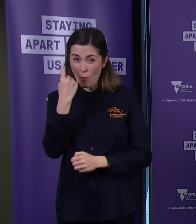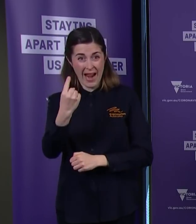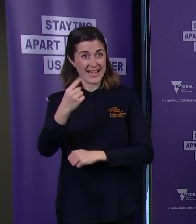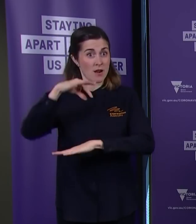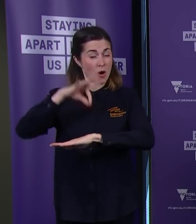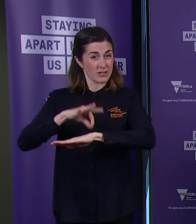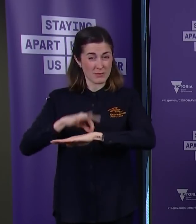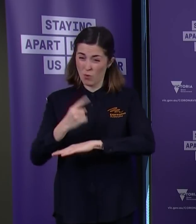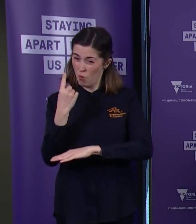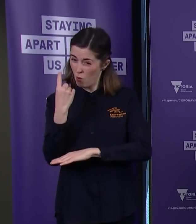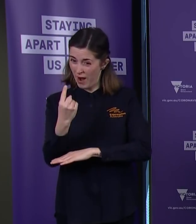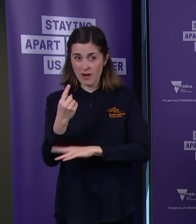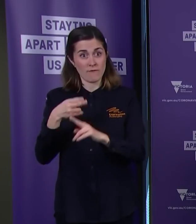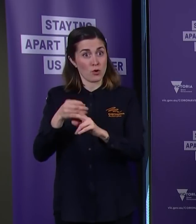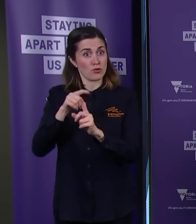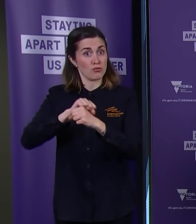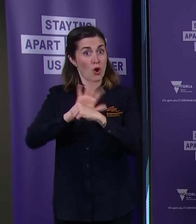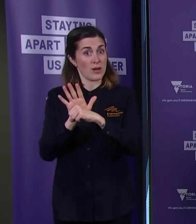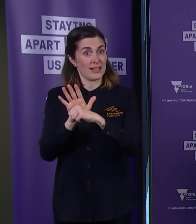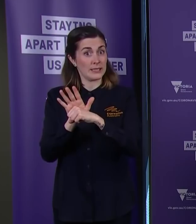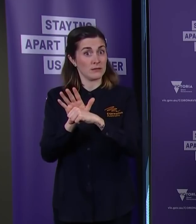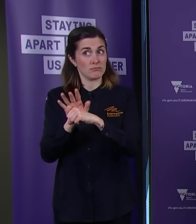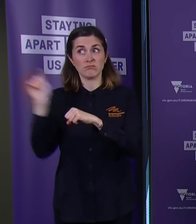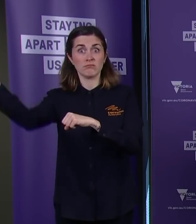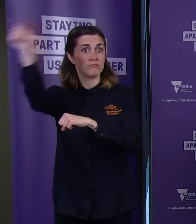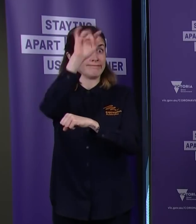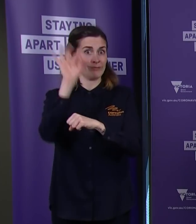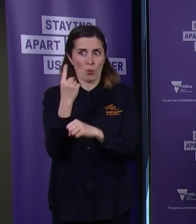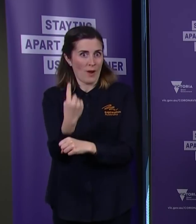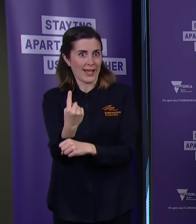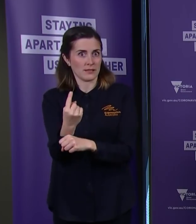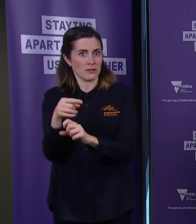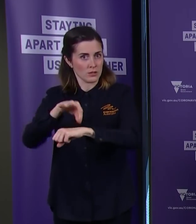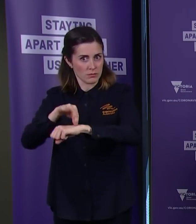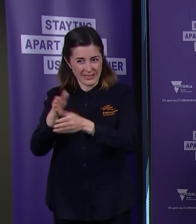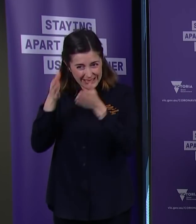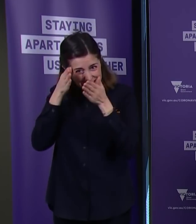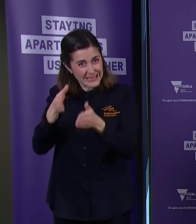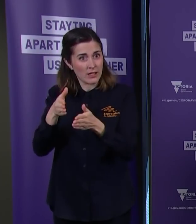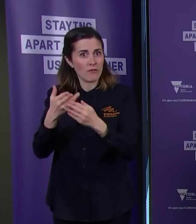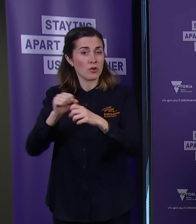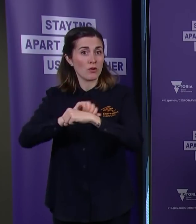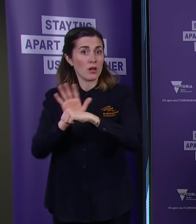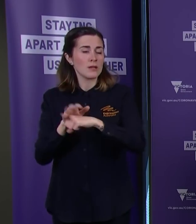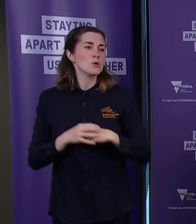those conversations as to how to best respond to these issues are underway.